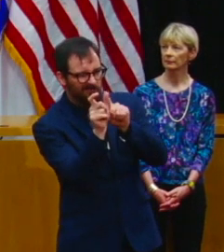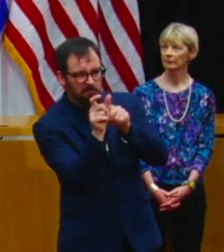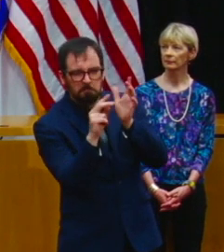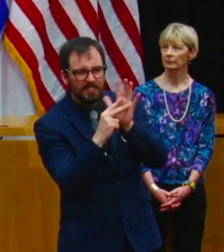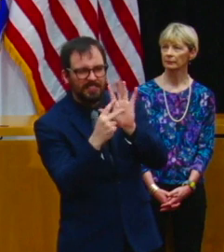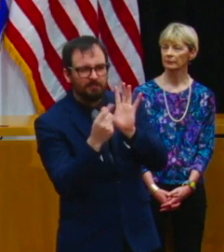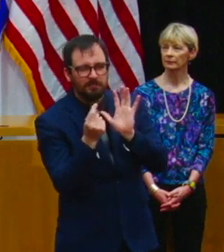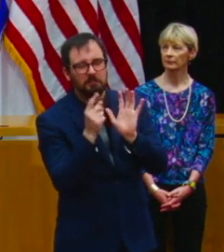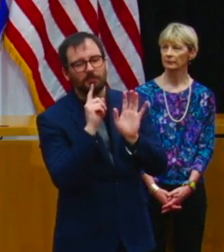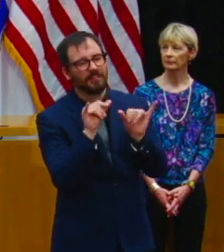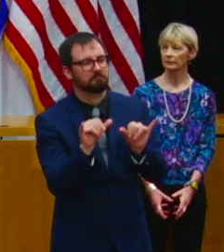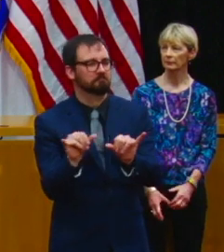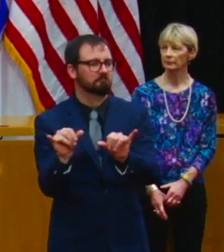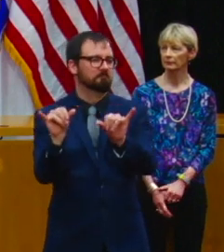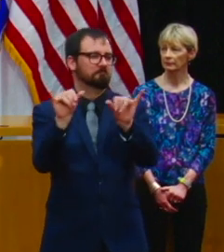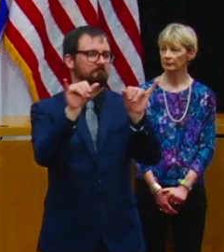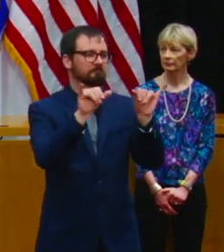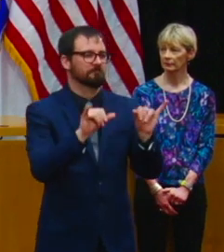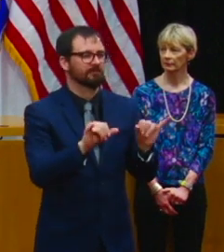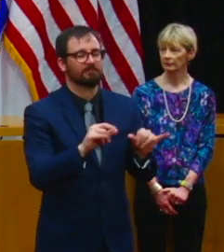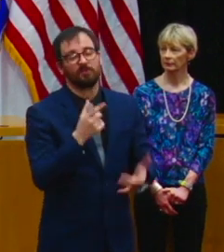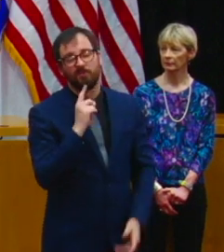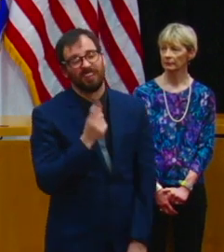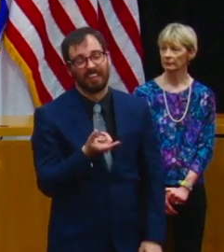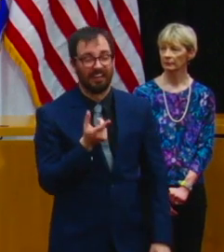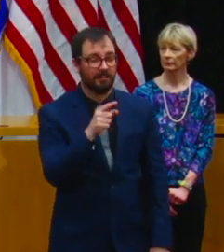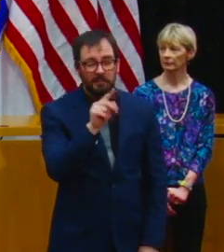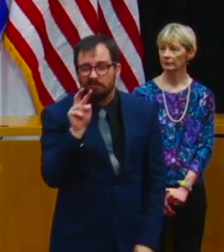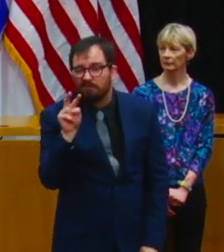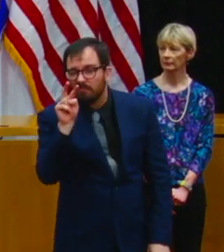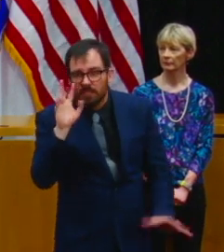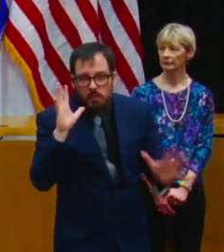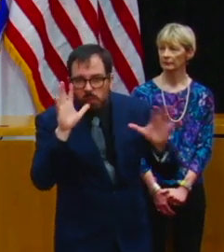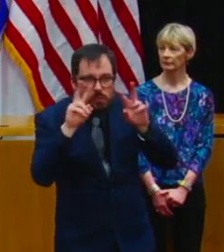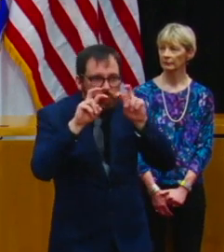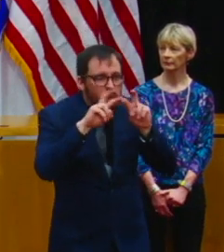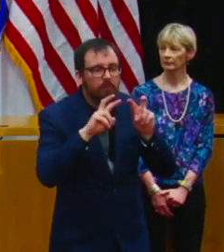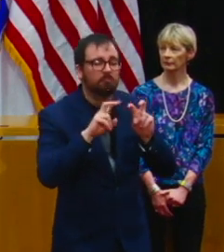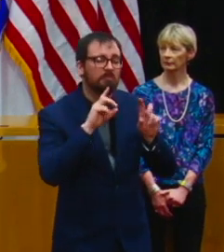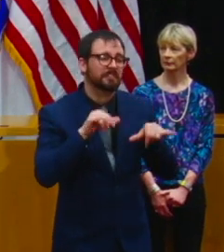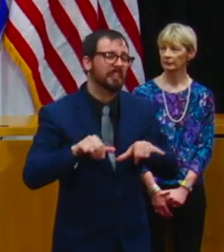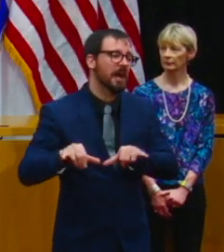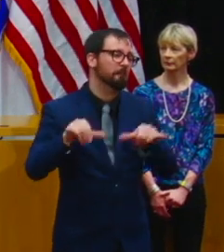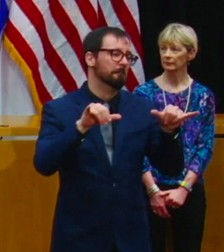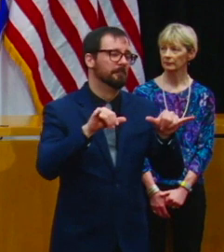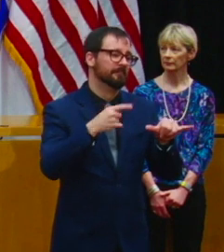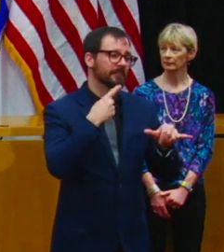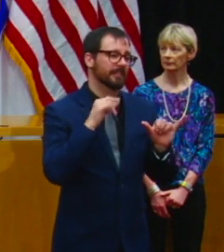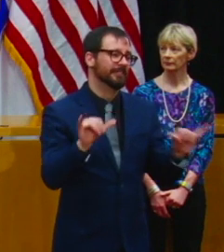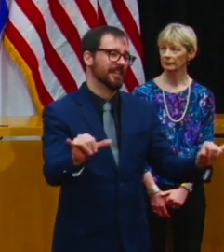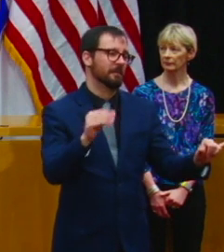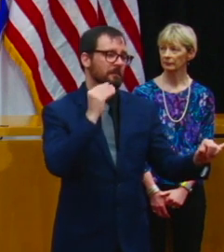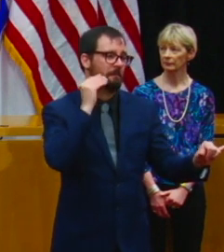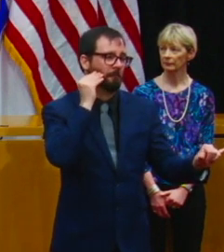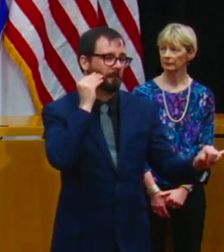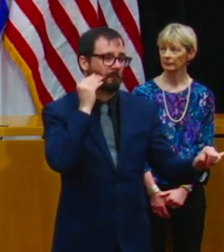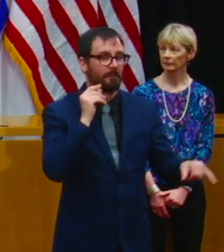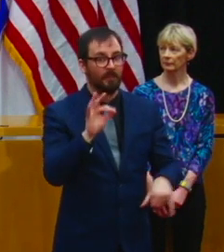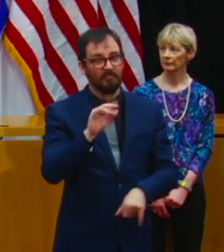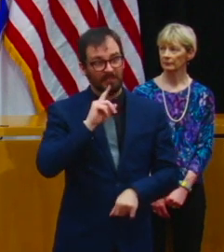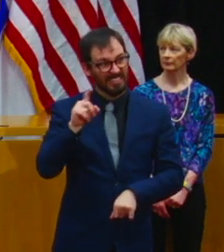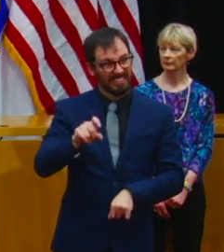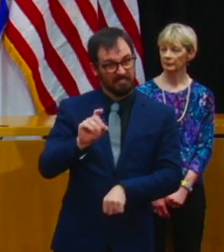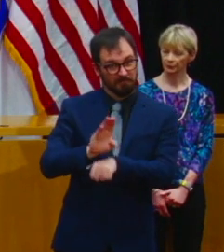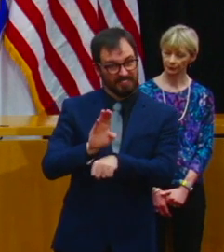same song, which is these businesses are essential. And on that one, we're all working for the most part off a